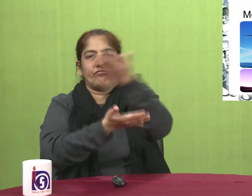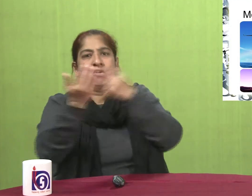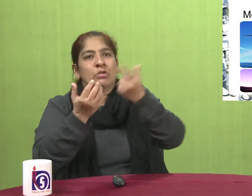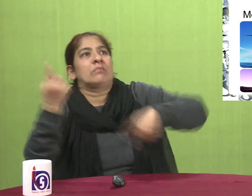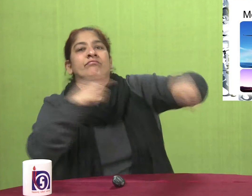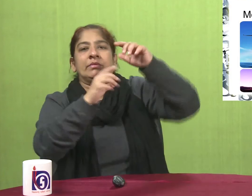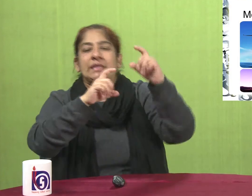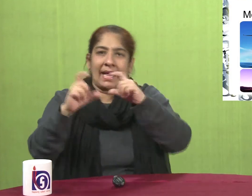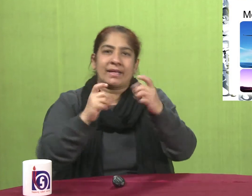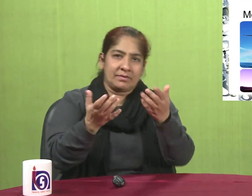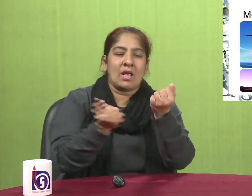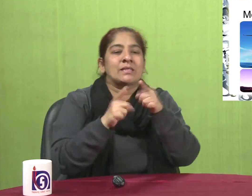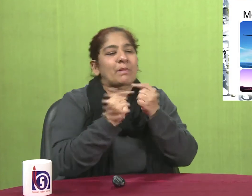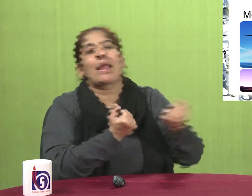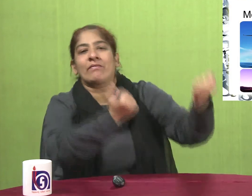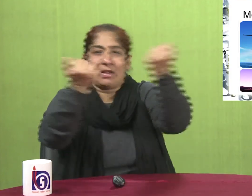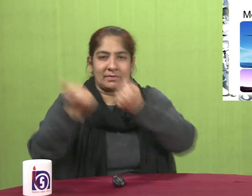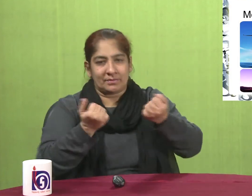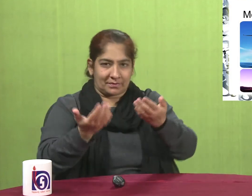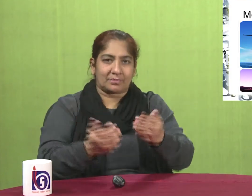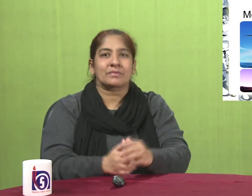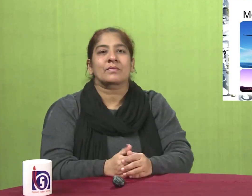expensive or very heavy products.